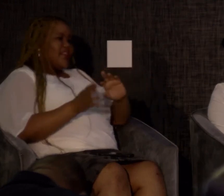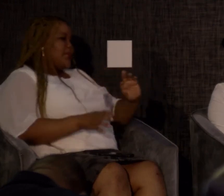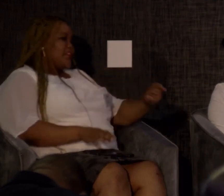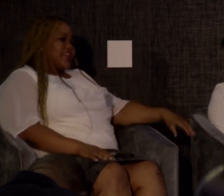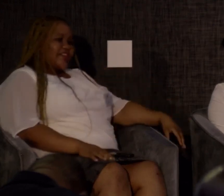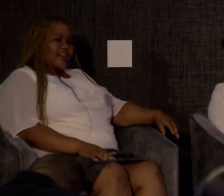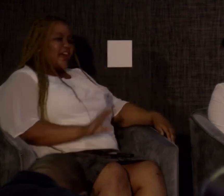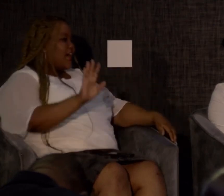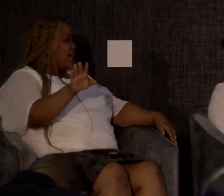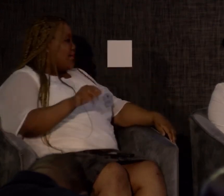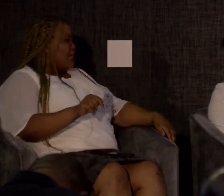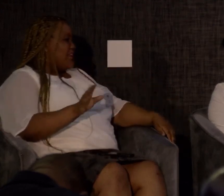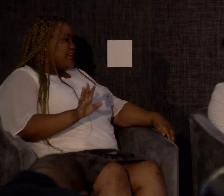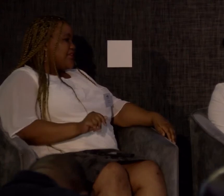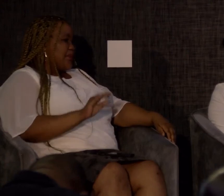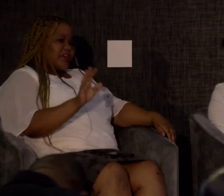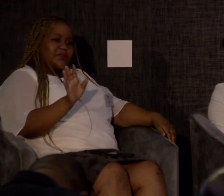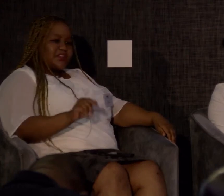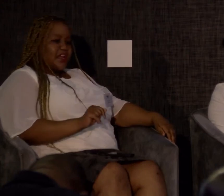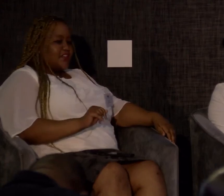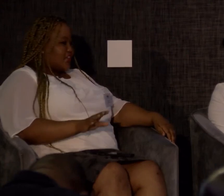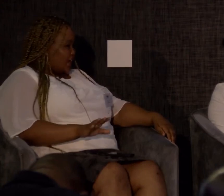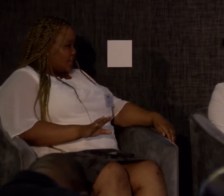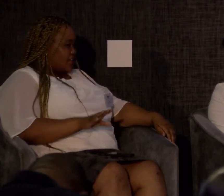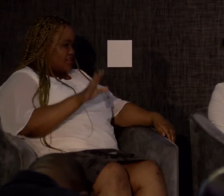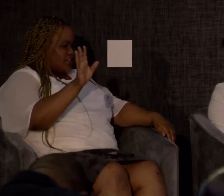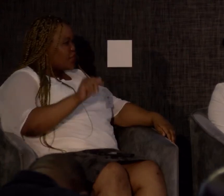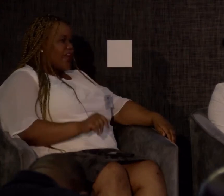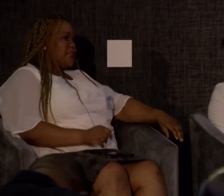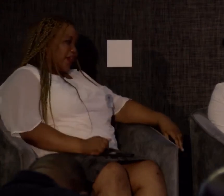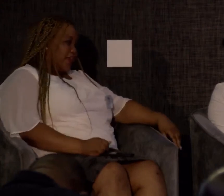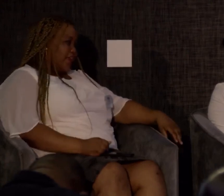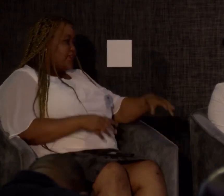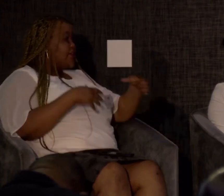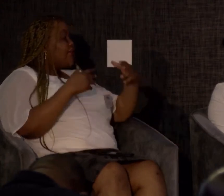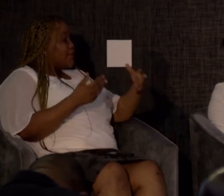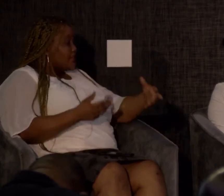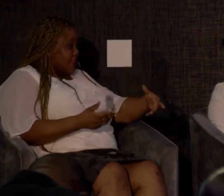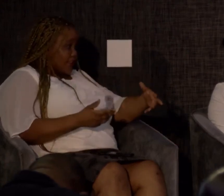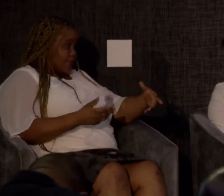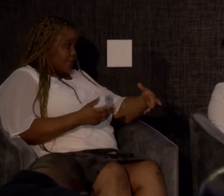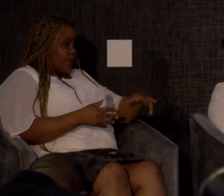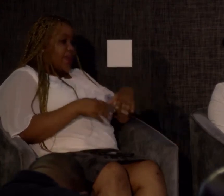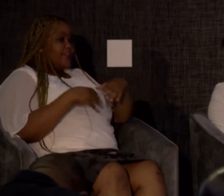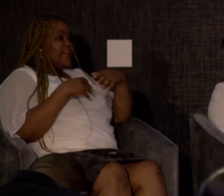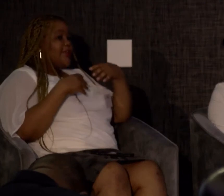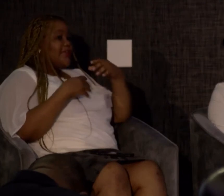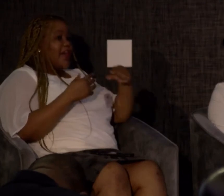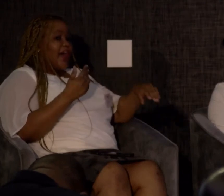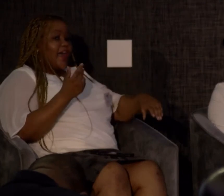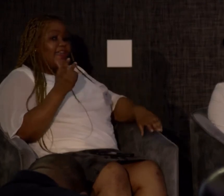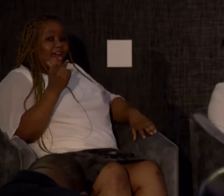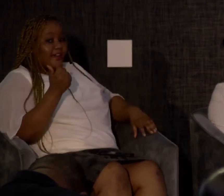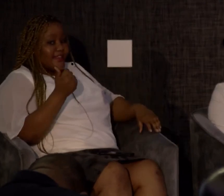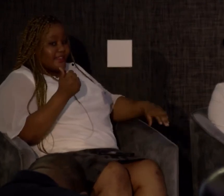then we decide that maybe let's give them R1,000 grant just to get by instead of upskilling them. And instead of,